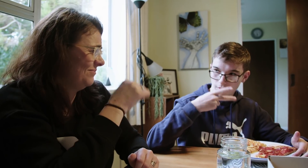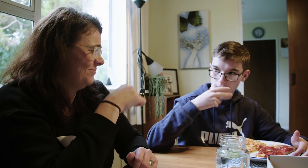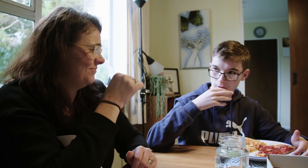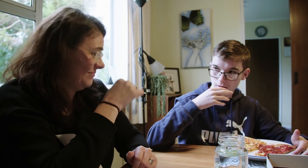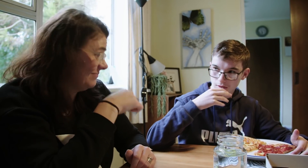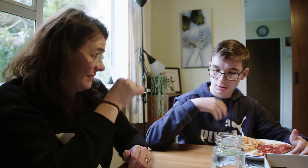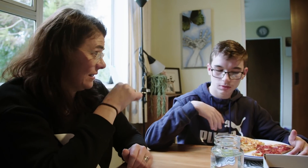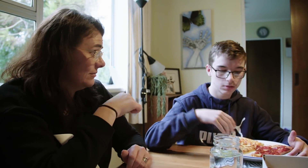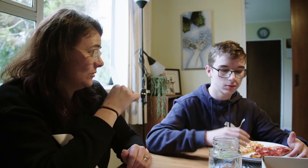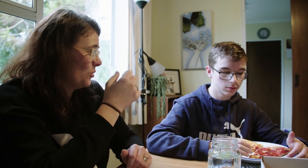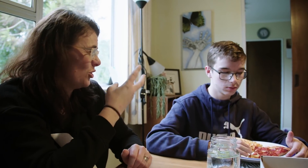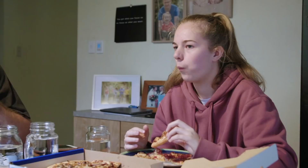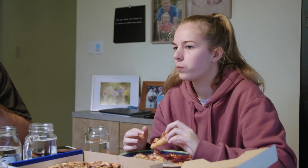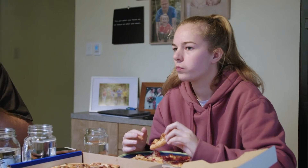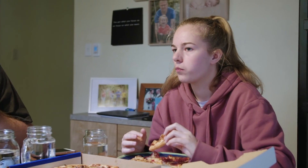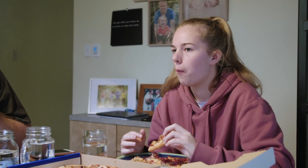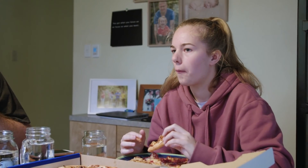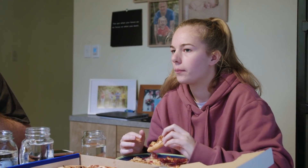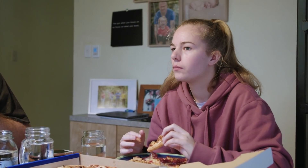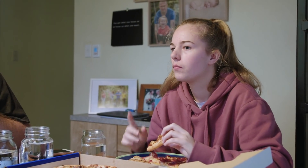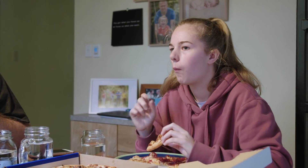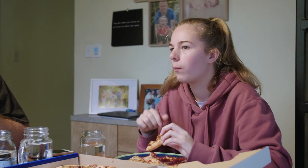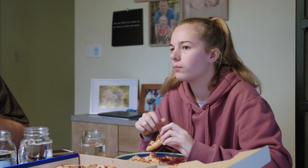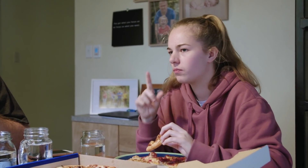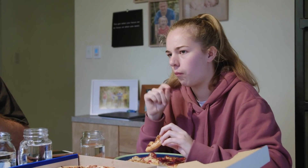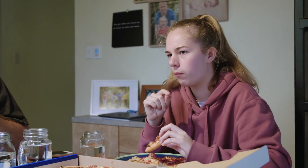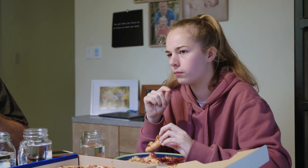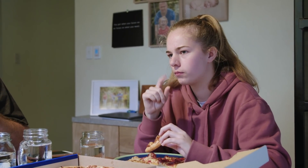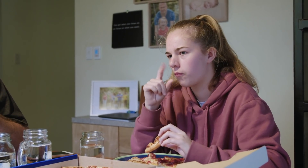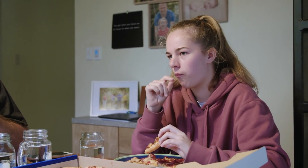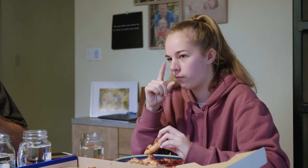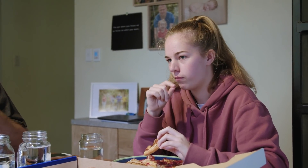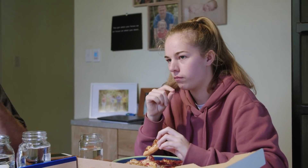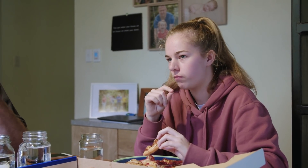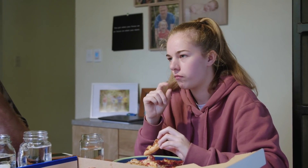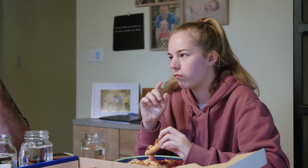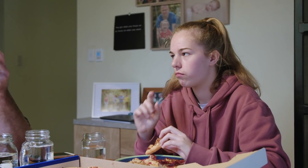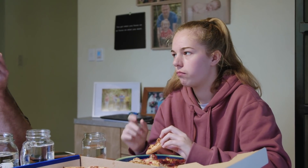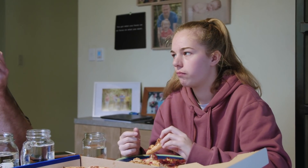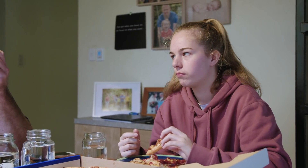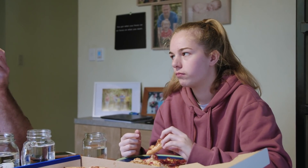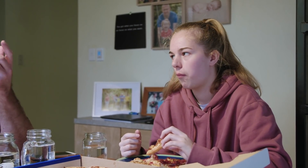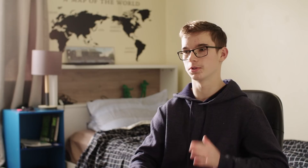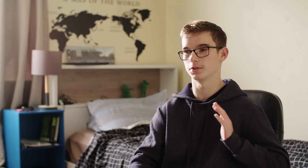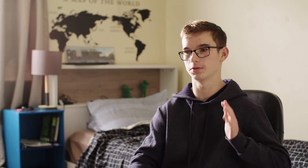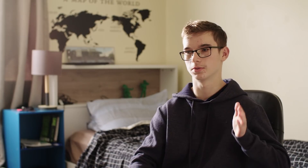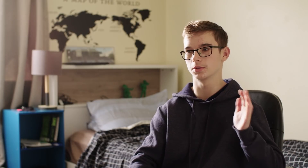I do prefer to sign my mum, and I sometimes have to balance it. I like to sometimes talk if I want to just talk to my